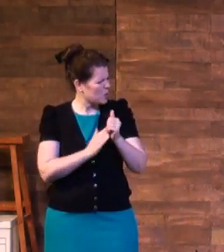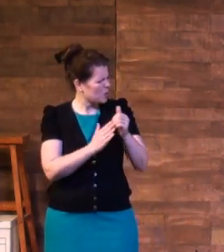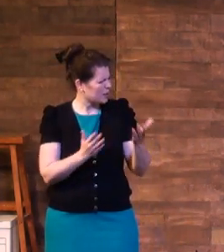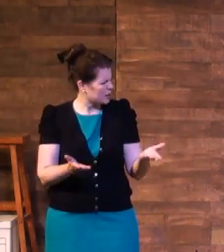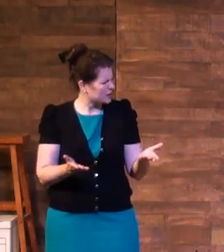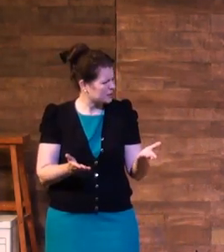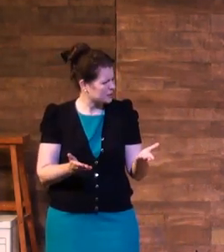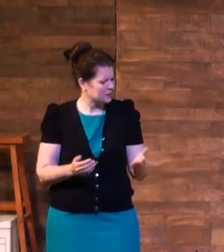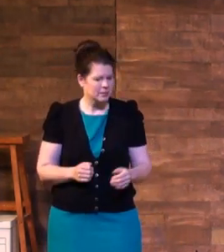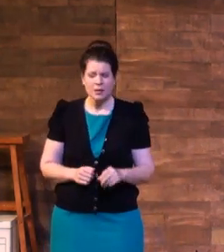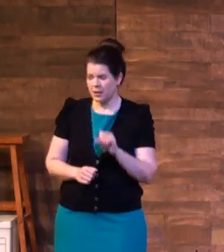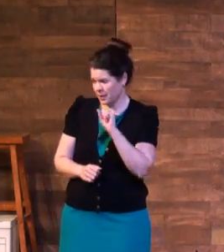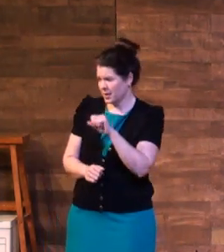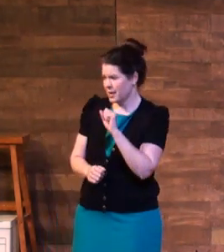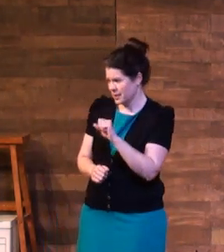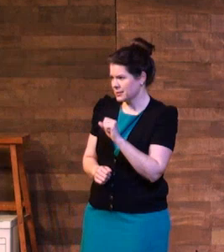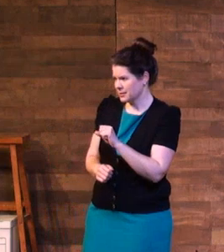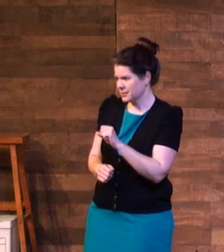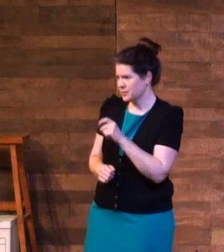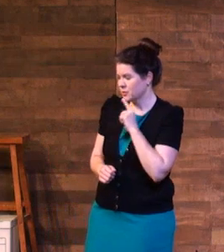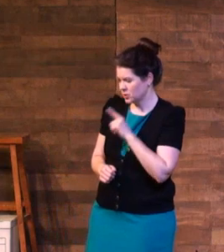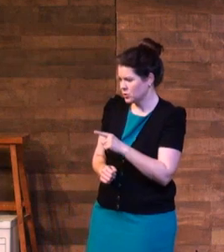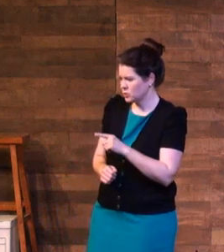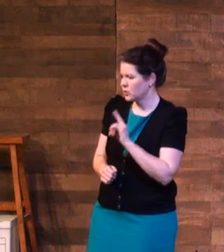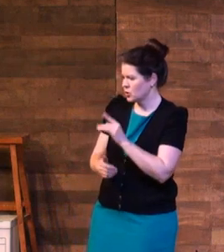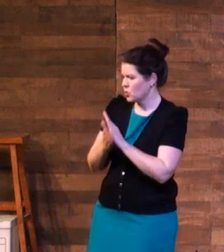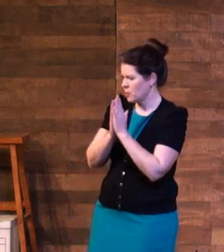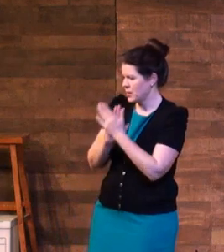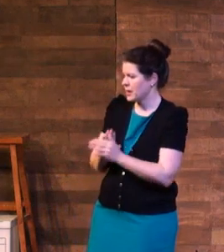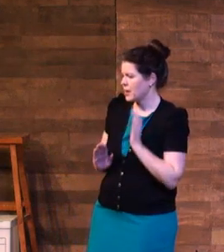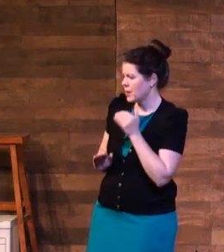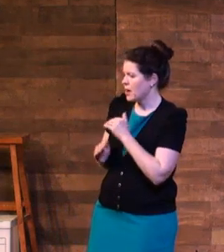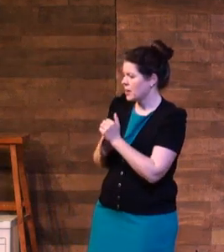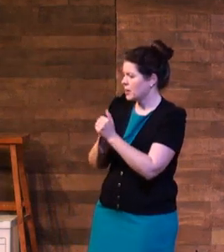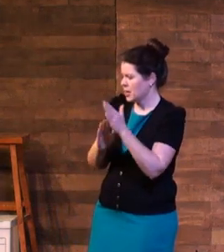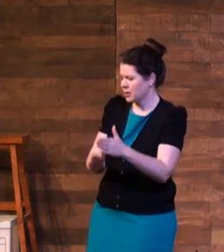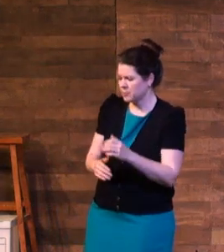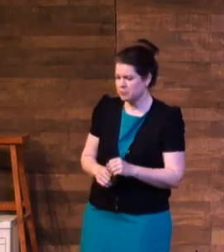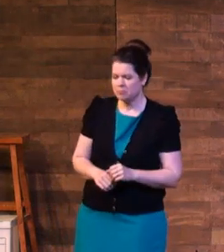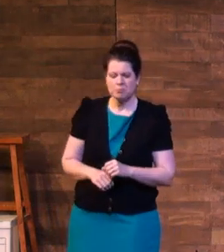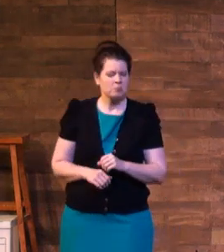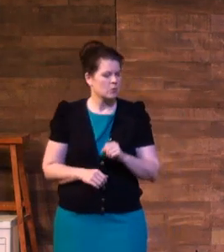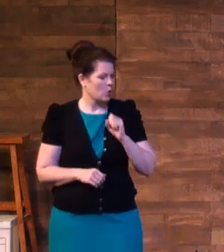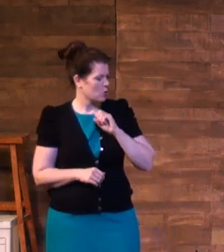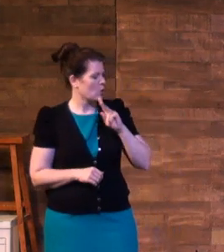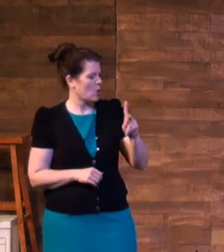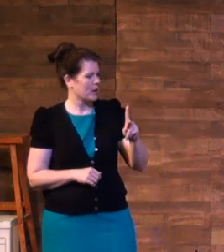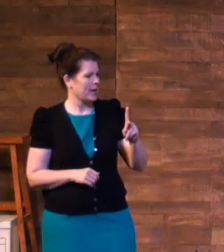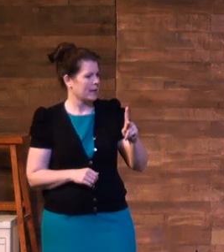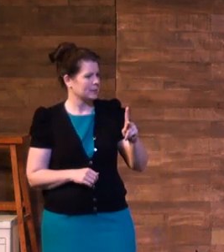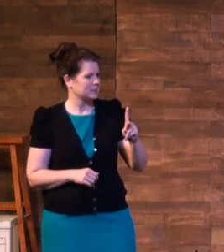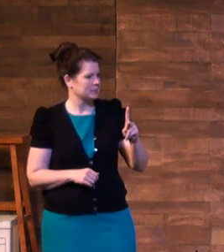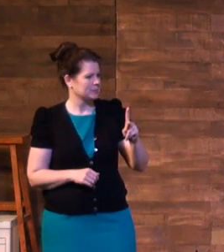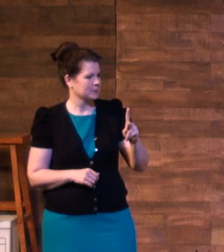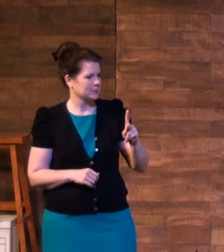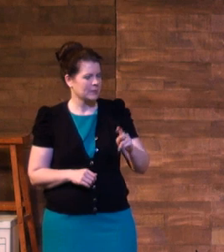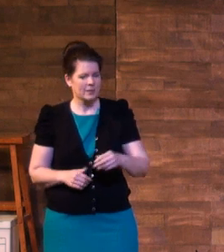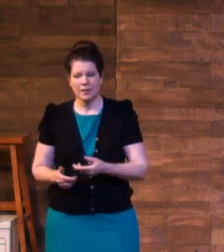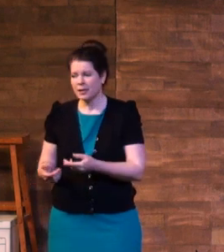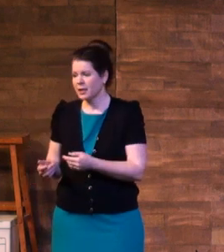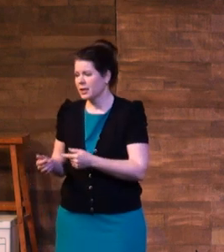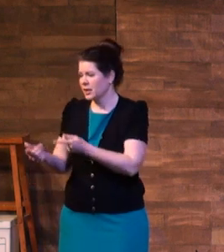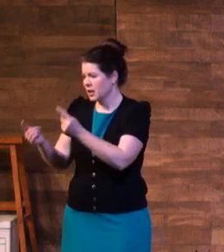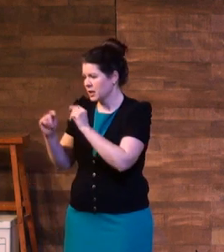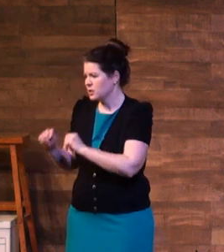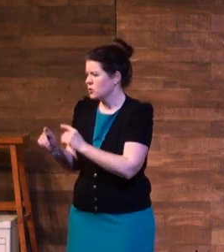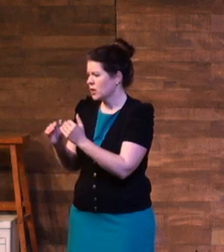"These people are our witnesses. Yes, you will be our head." So Jephthah says, okay. He tries to negotiate with the Ammonites. It goes